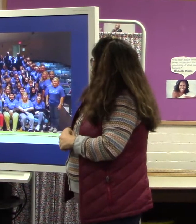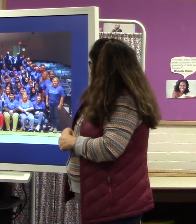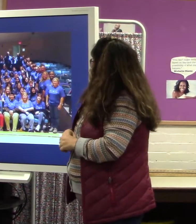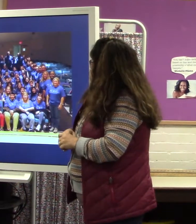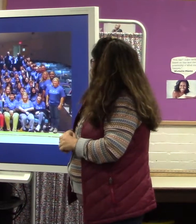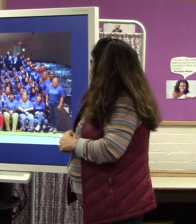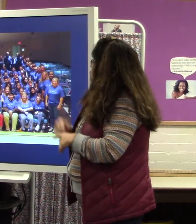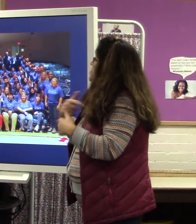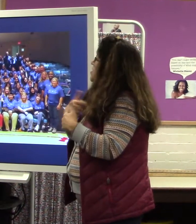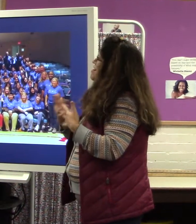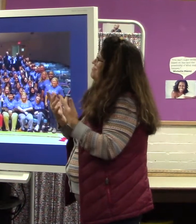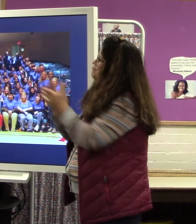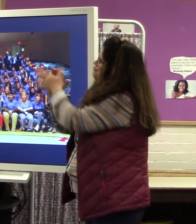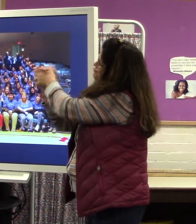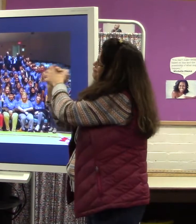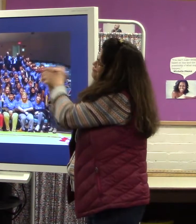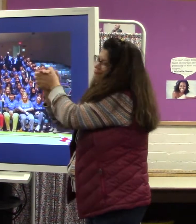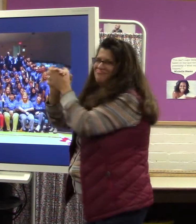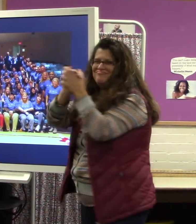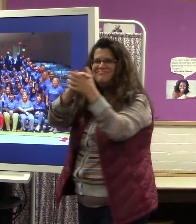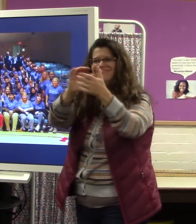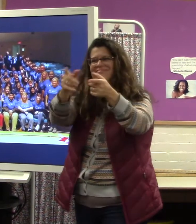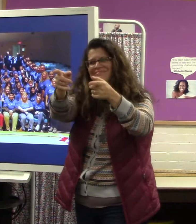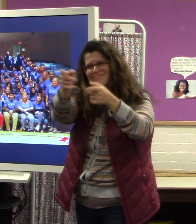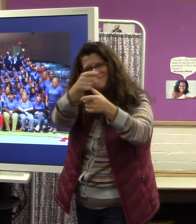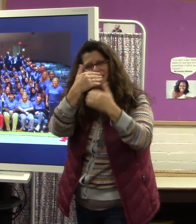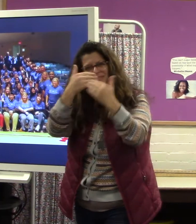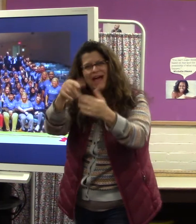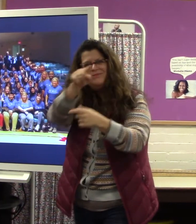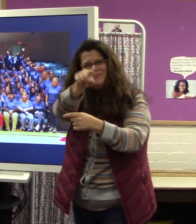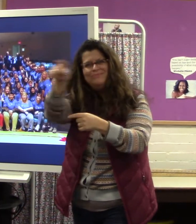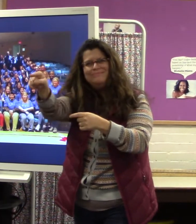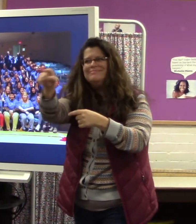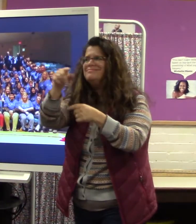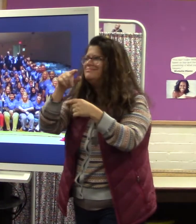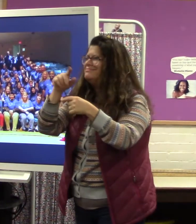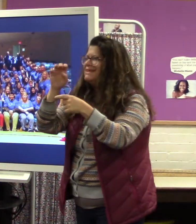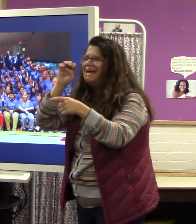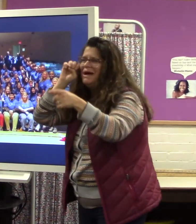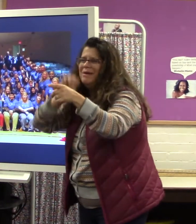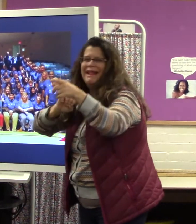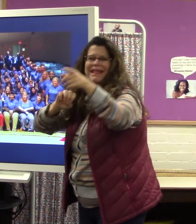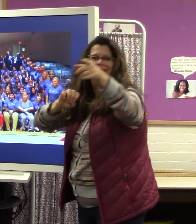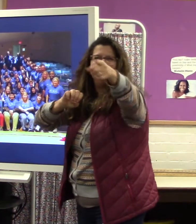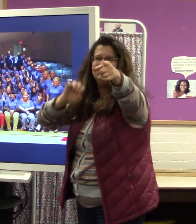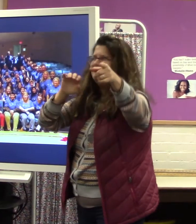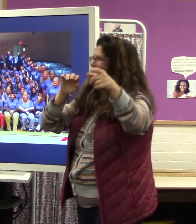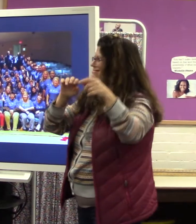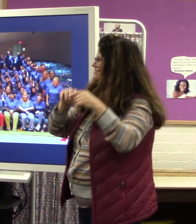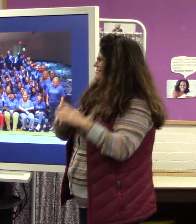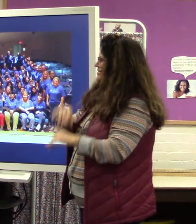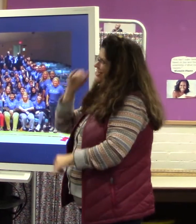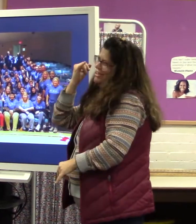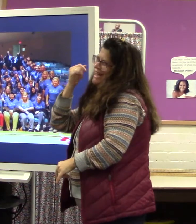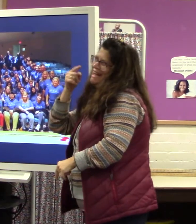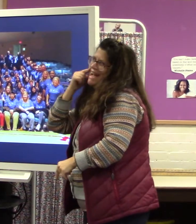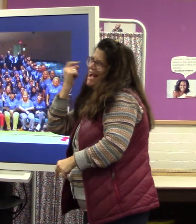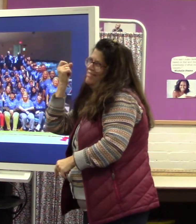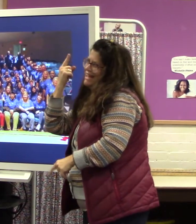was really great to go through it. It was really, amazing job, and thank you to Emily and Kevin